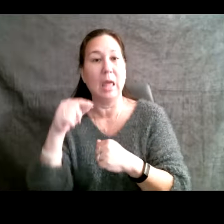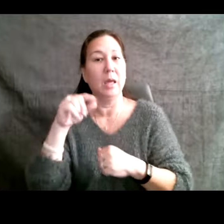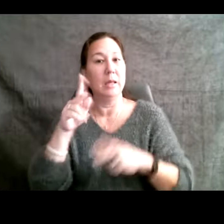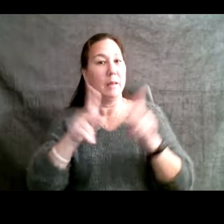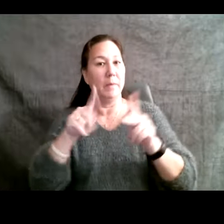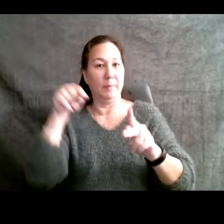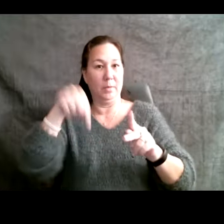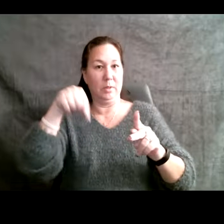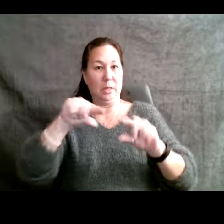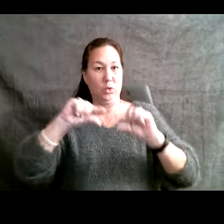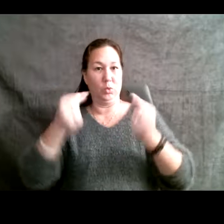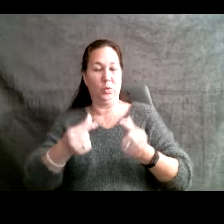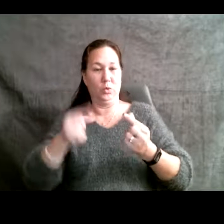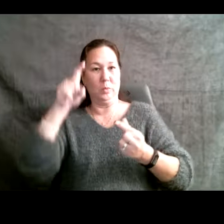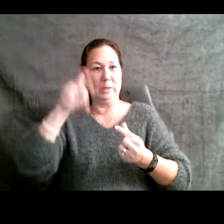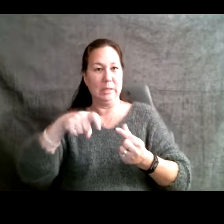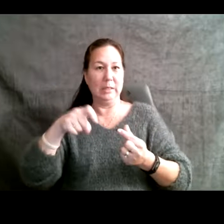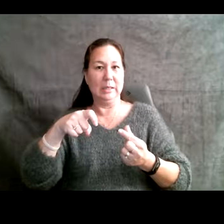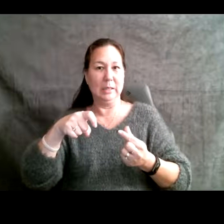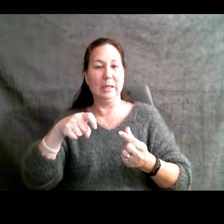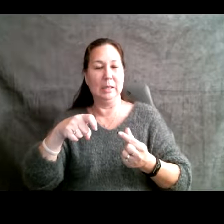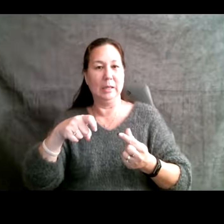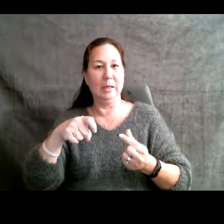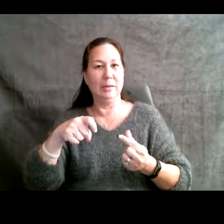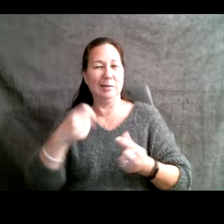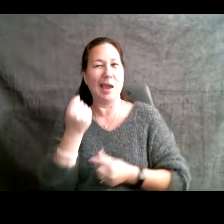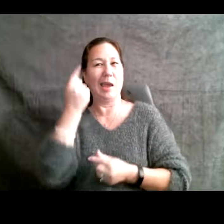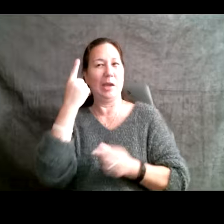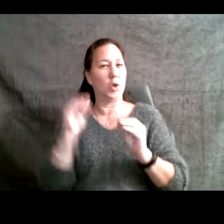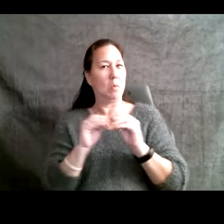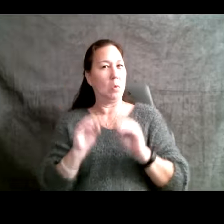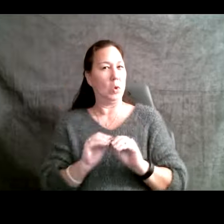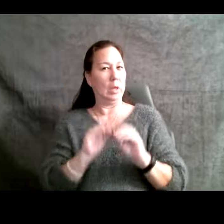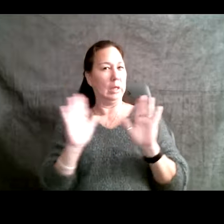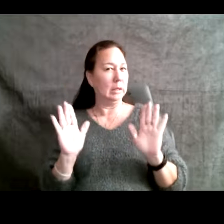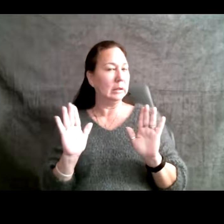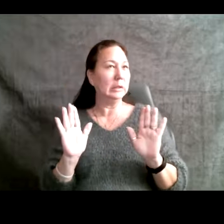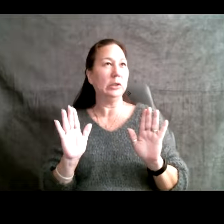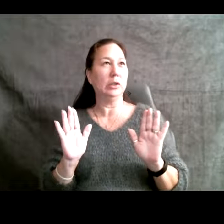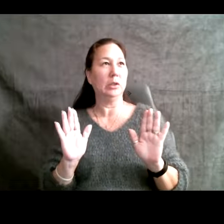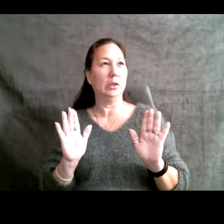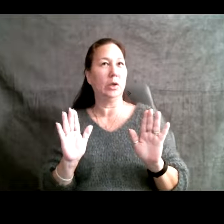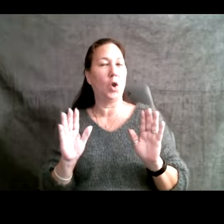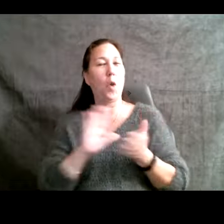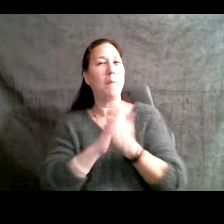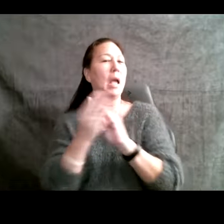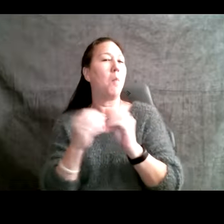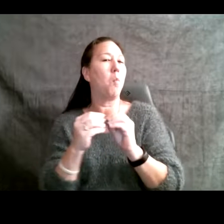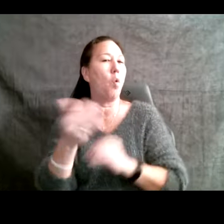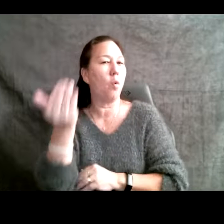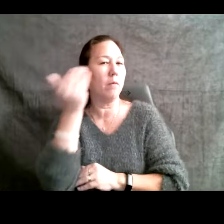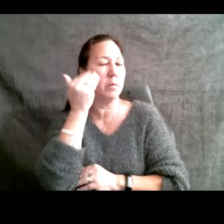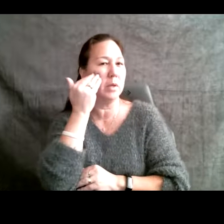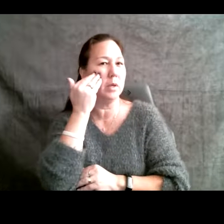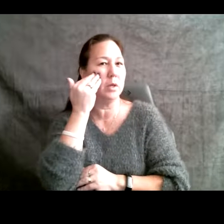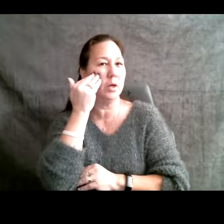be made more familiar with just the outline of these geographic